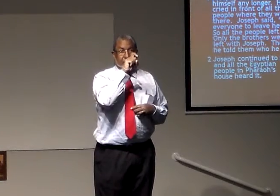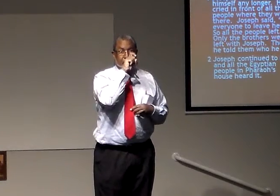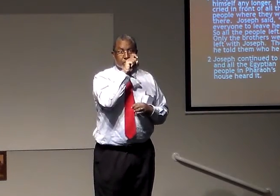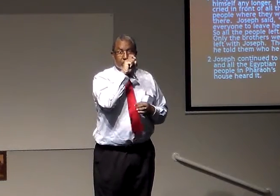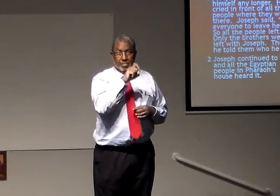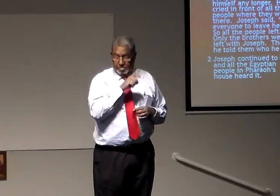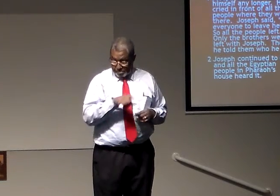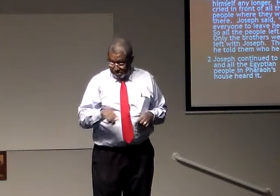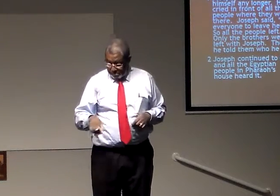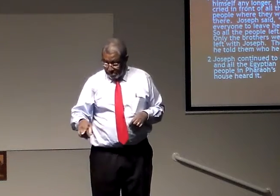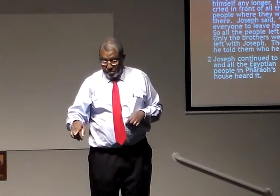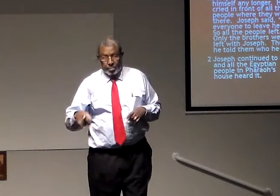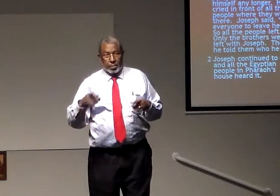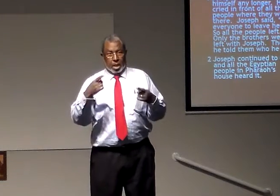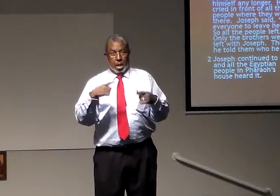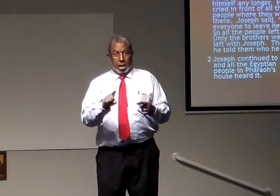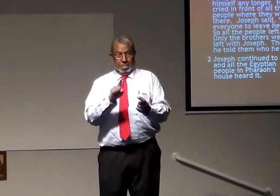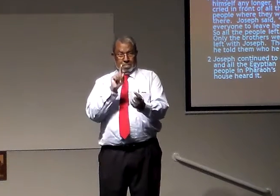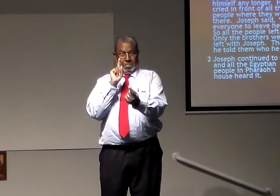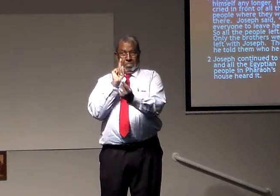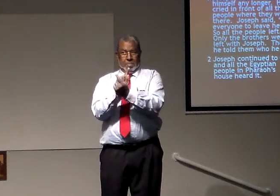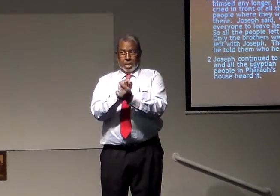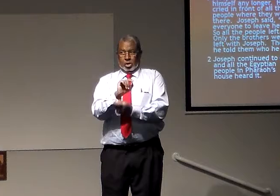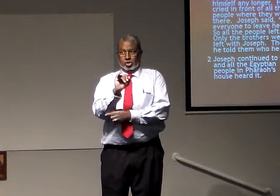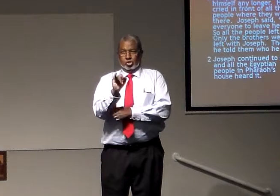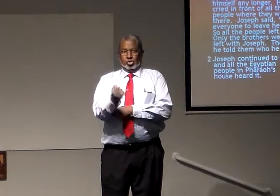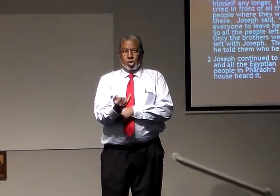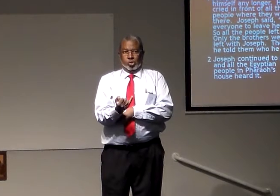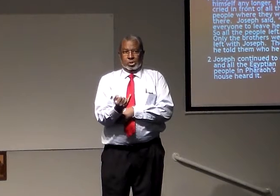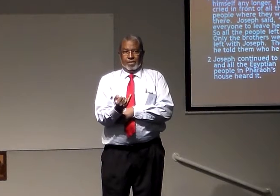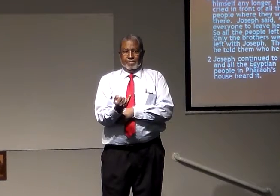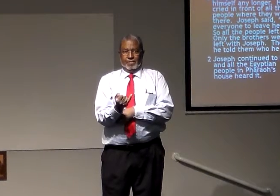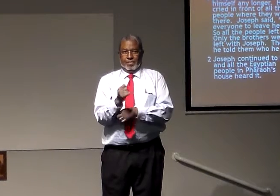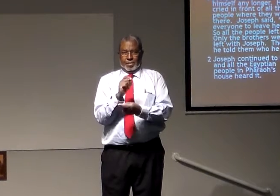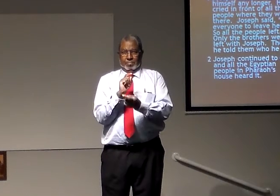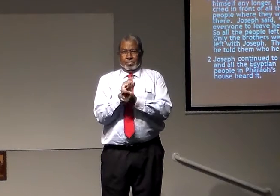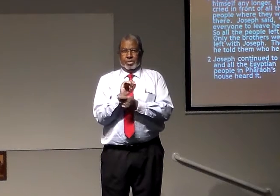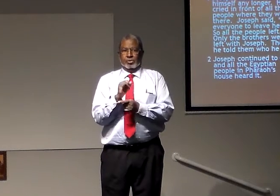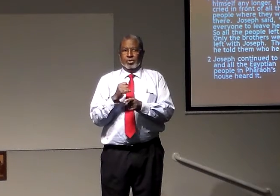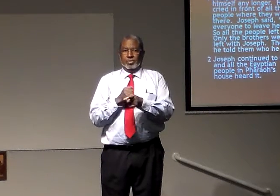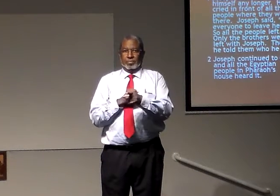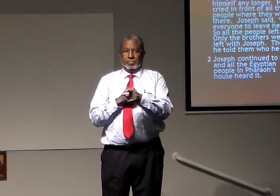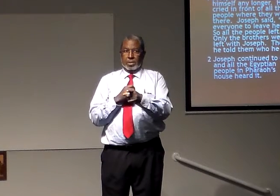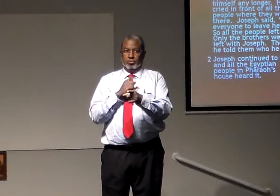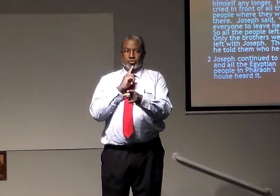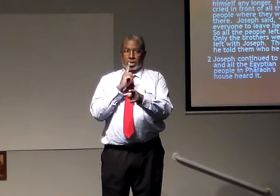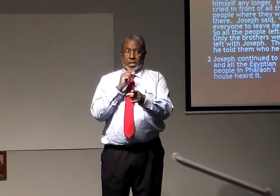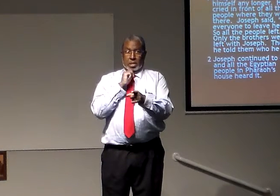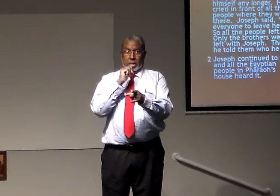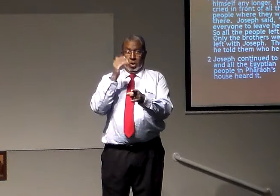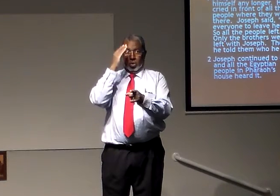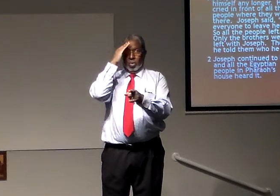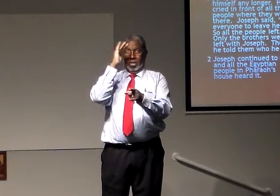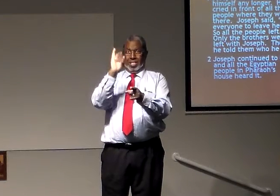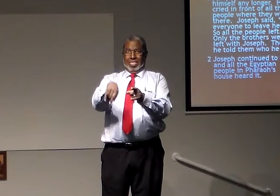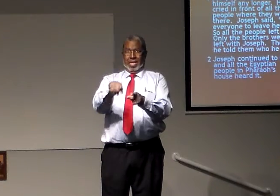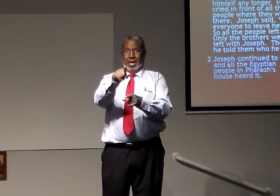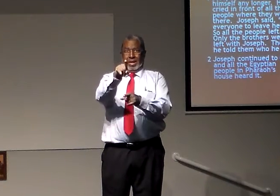visited in Egypt. And Joseph met the brothers. And they didn't